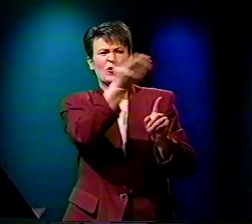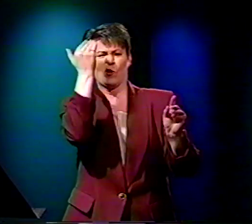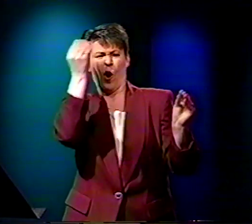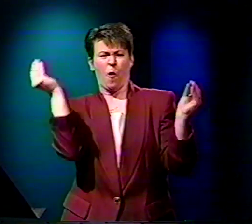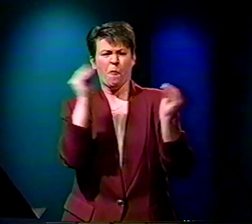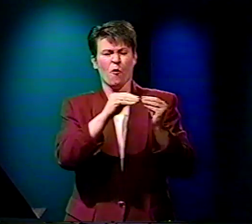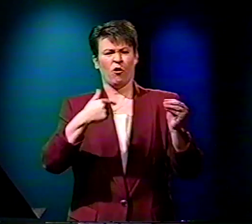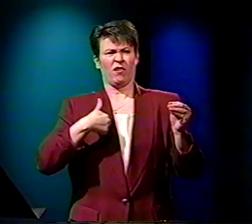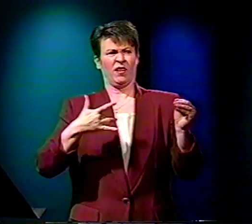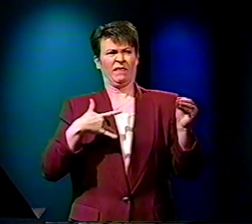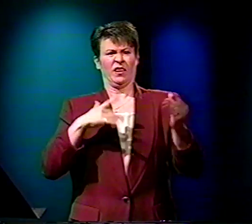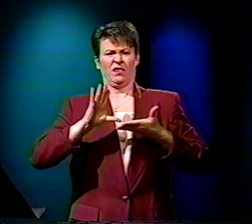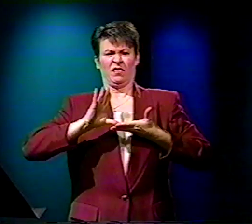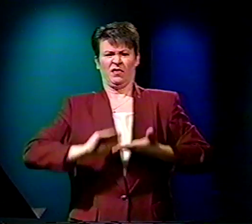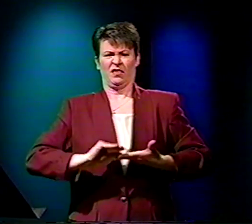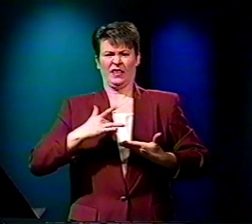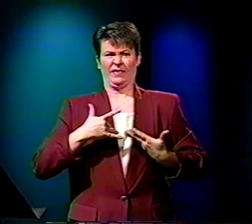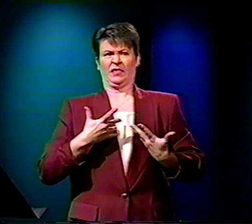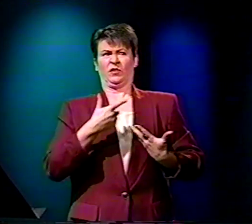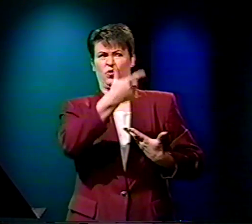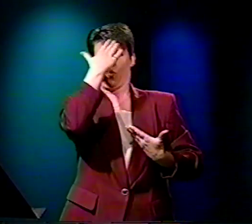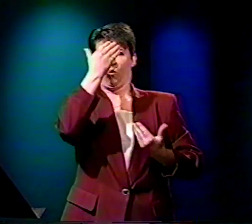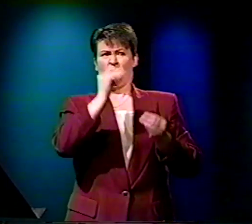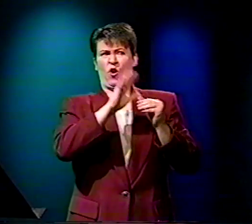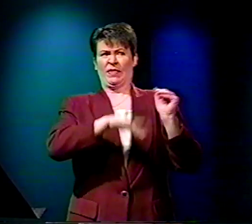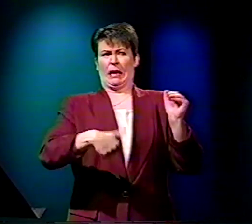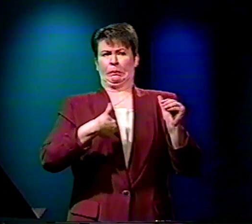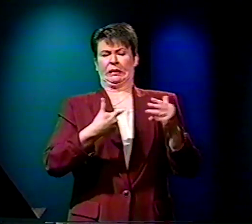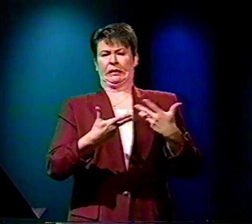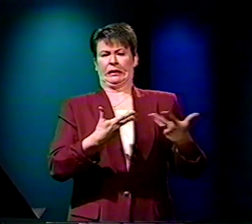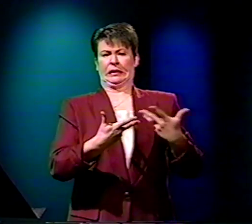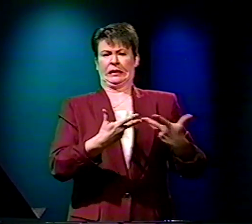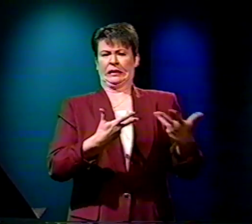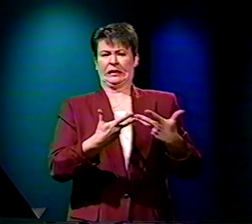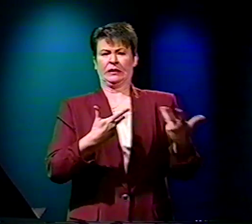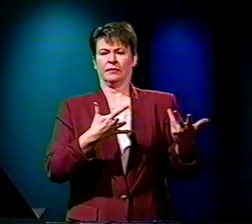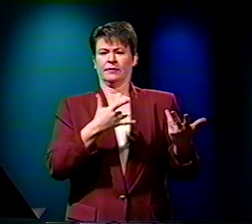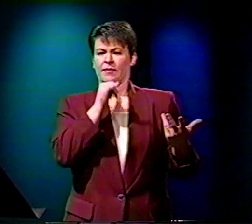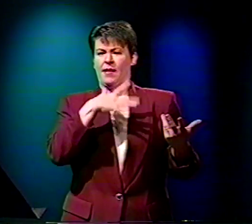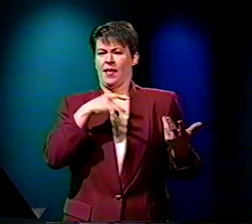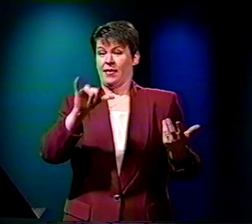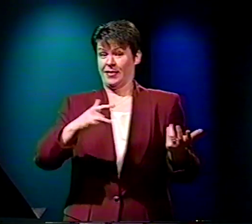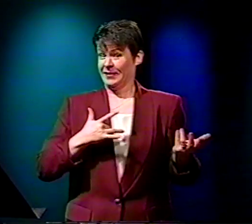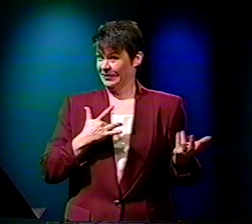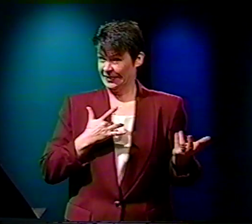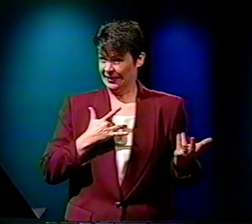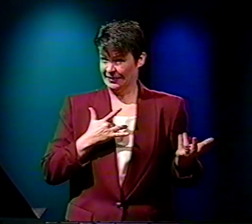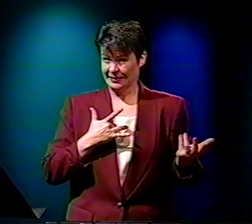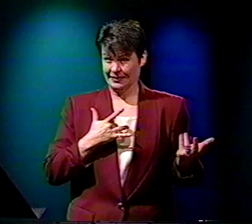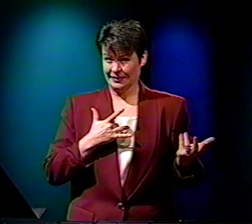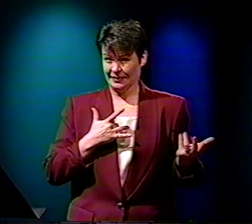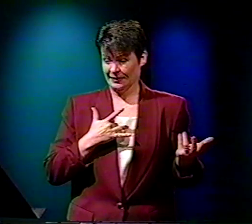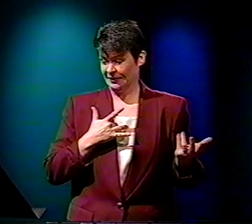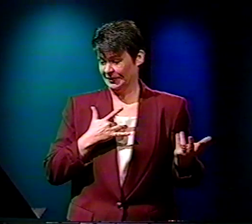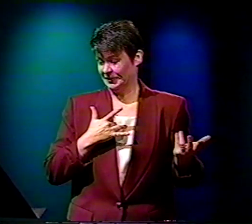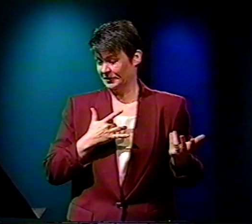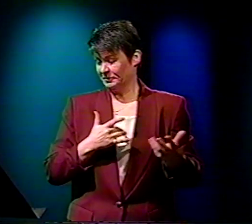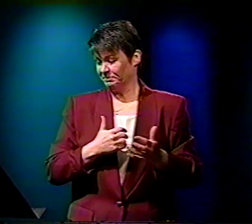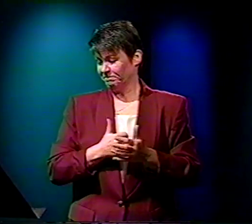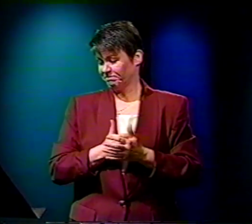people feel as though interpreters know more about deaf culture, more about our language, more about who I am than I know about myself. And of course